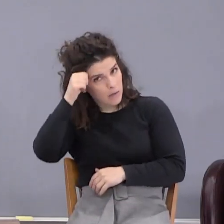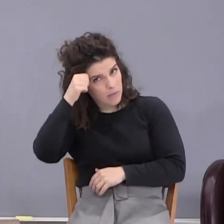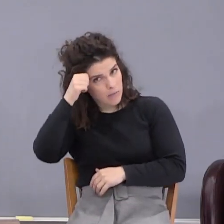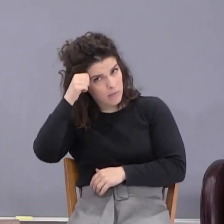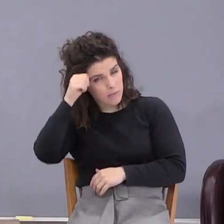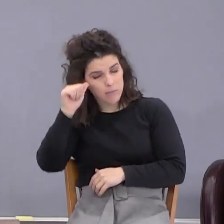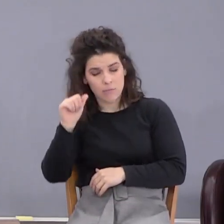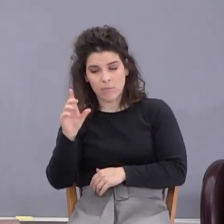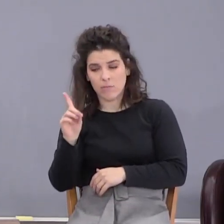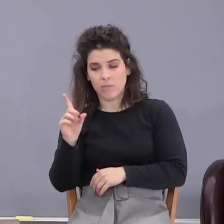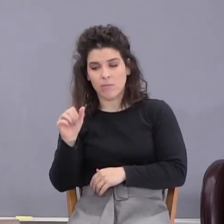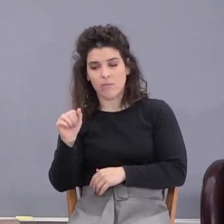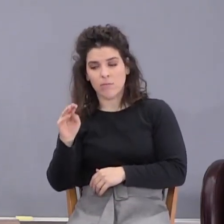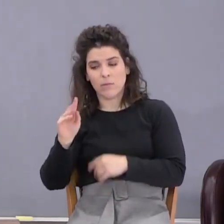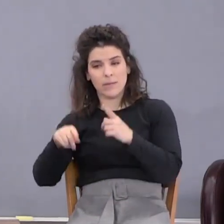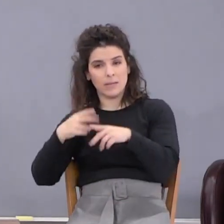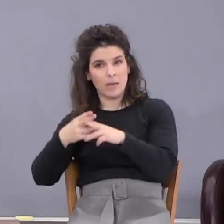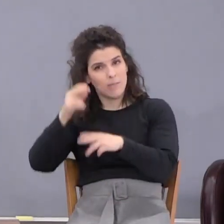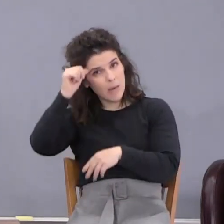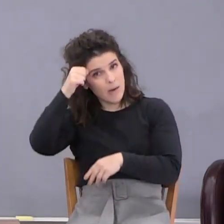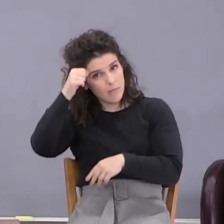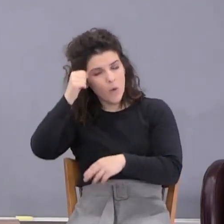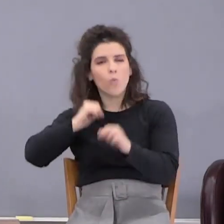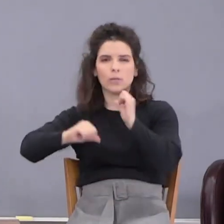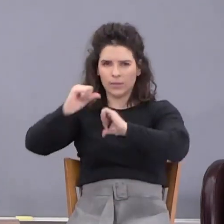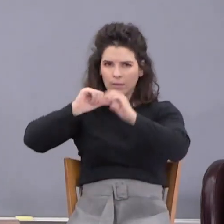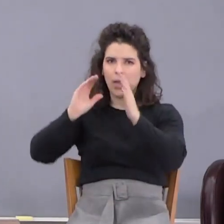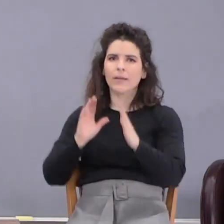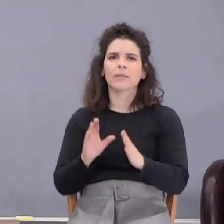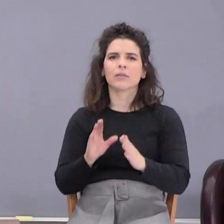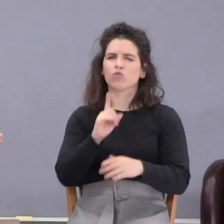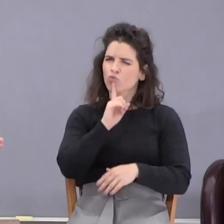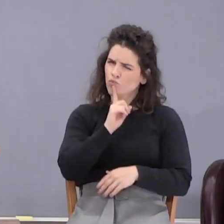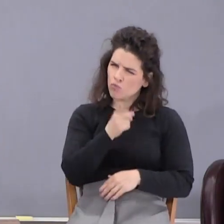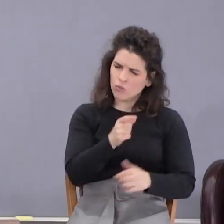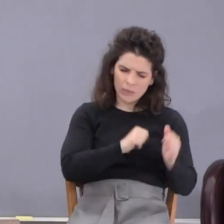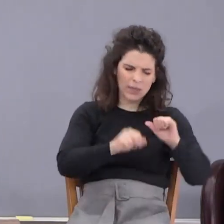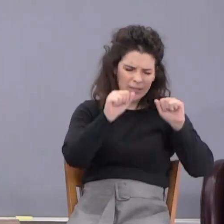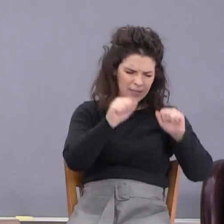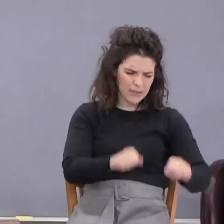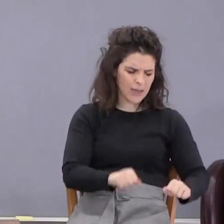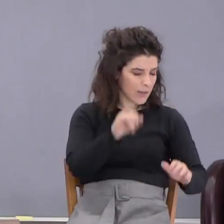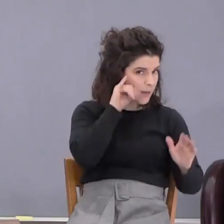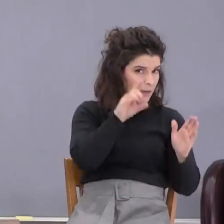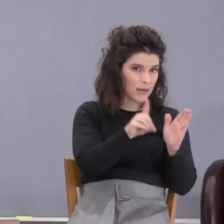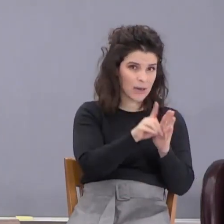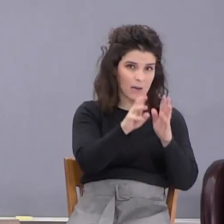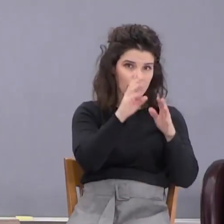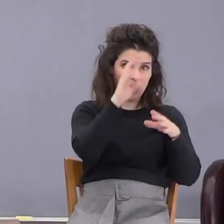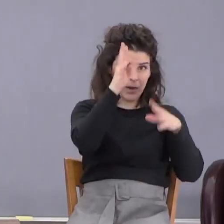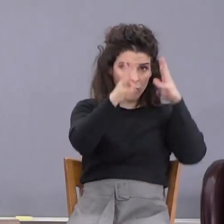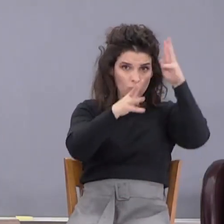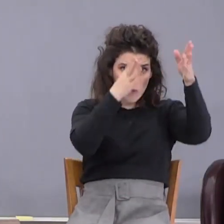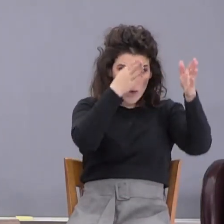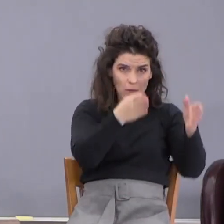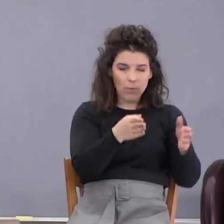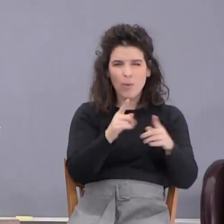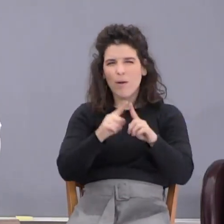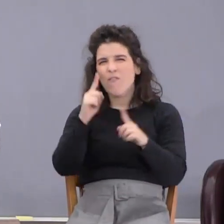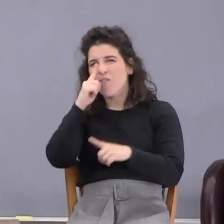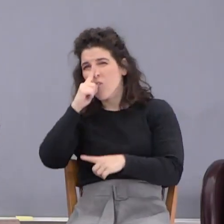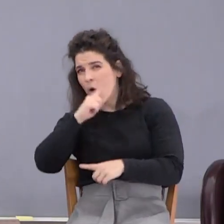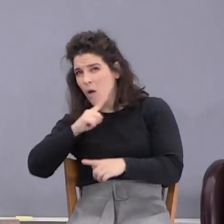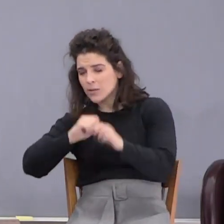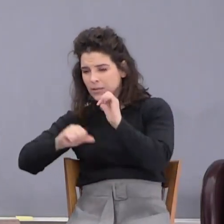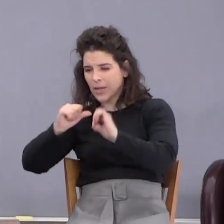to identify the creator, false science is set up for the purpose